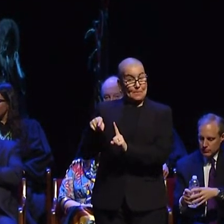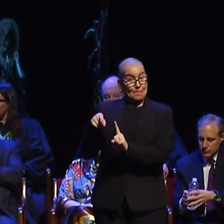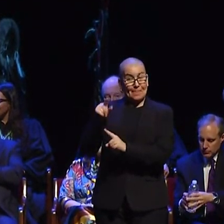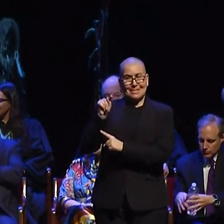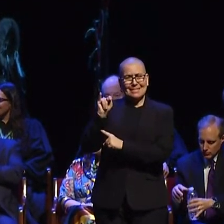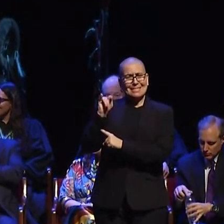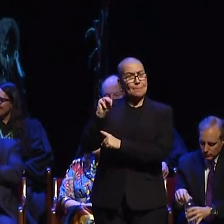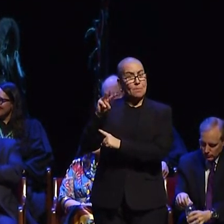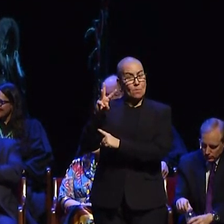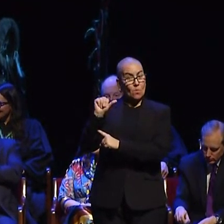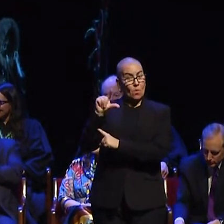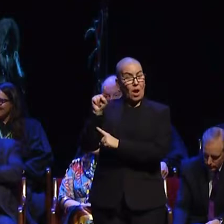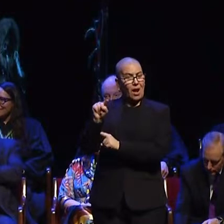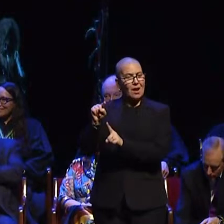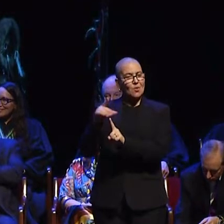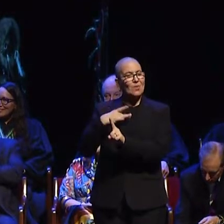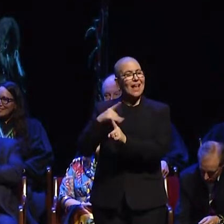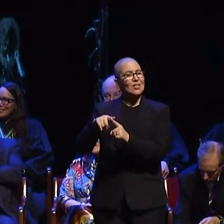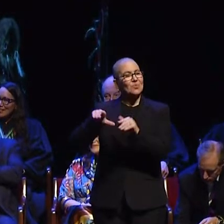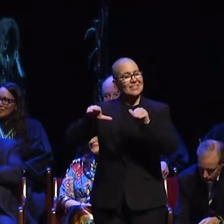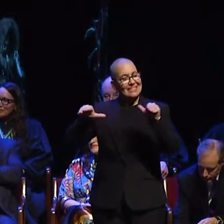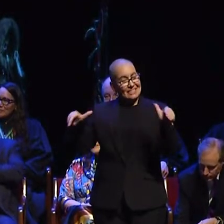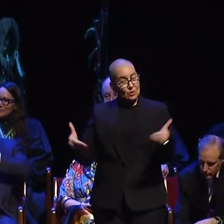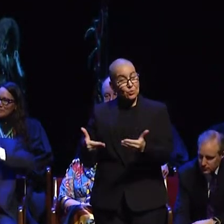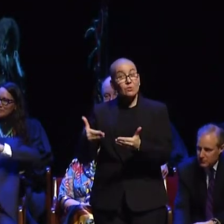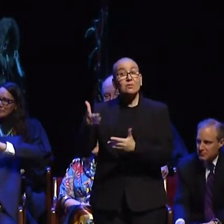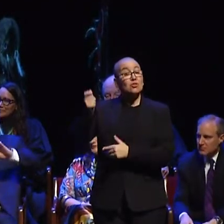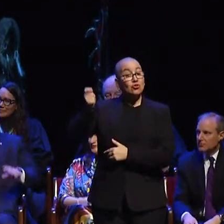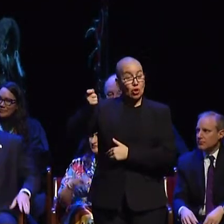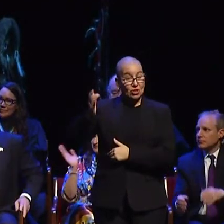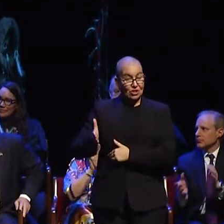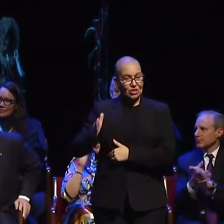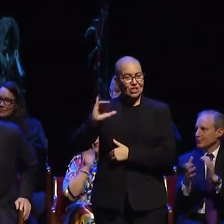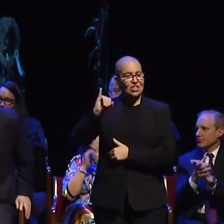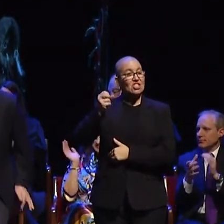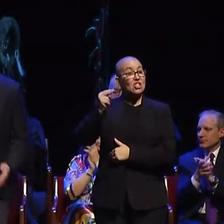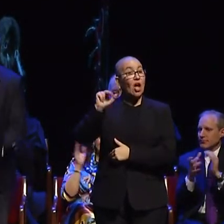Judicial District to administer the oath of office. Governor.